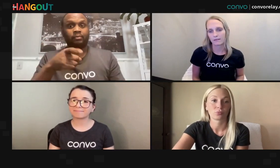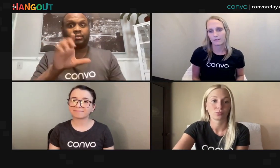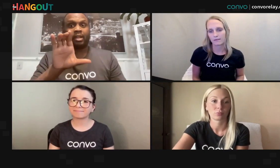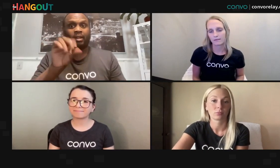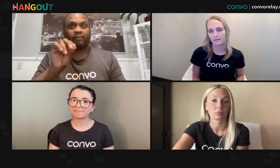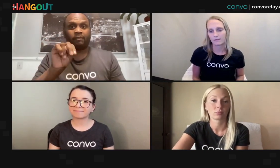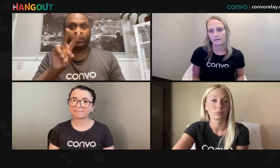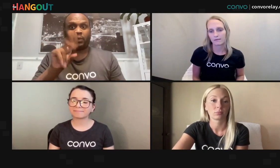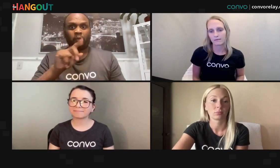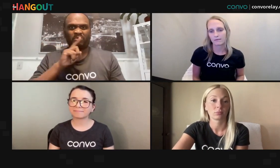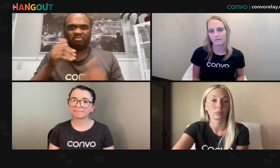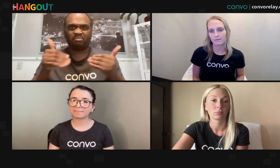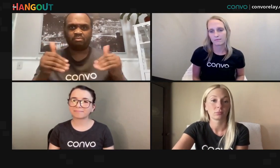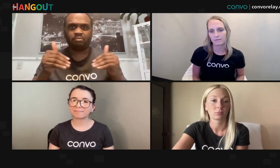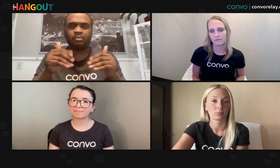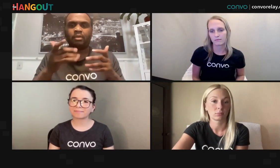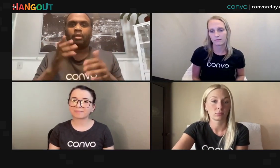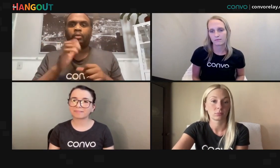This is Zen signing.